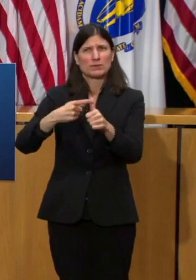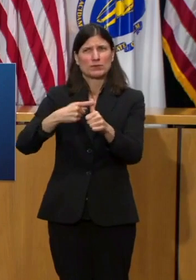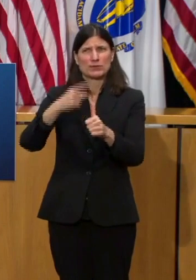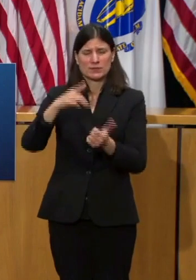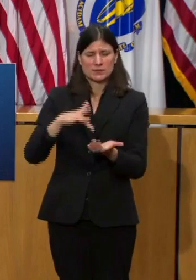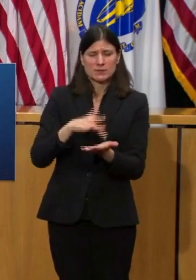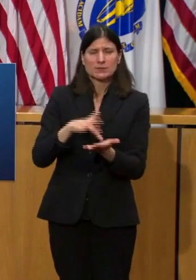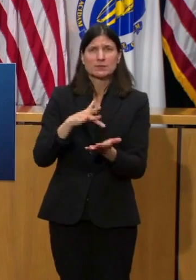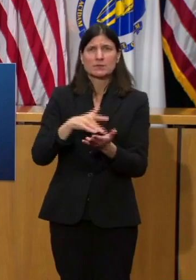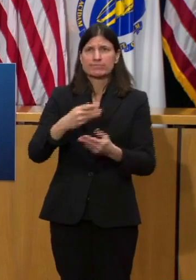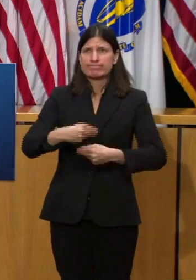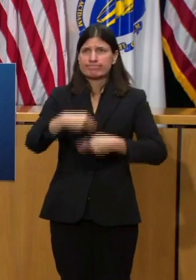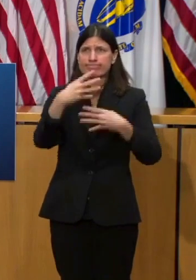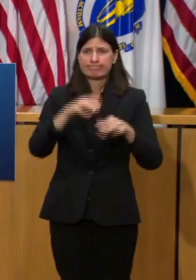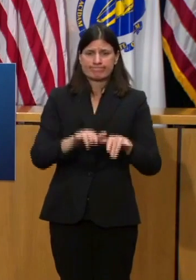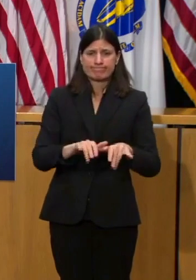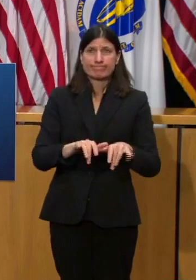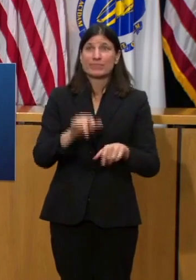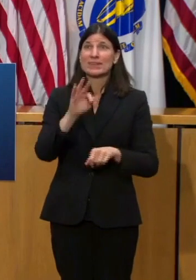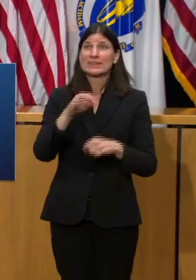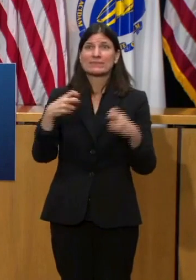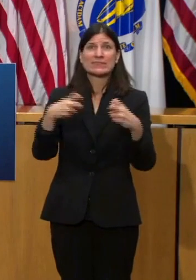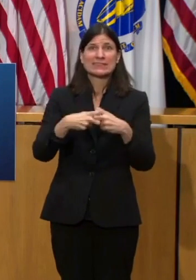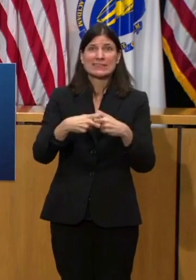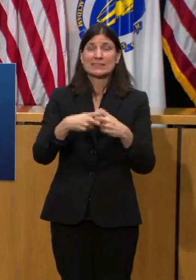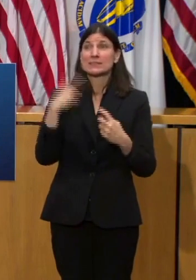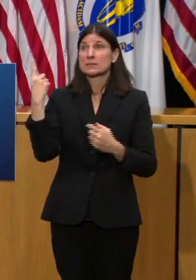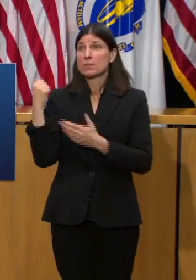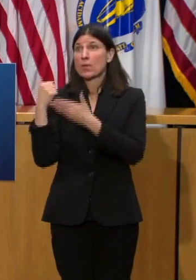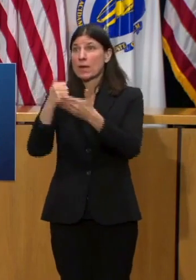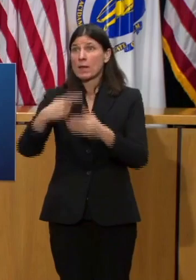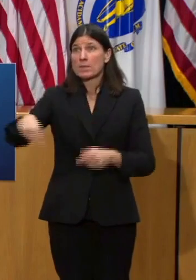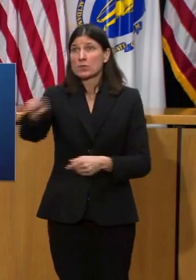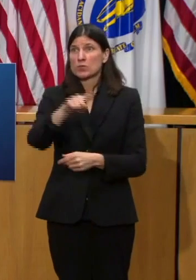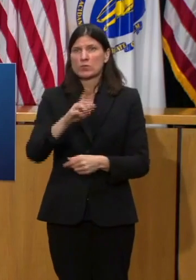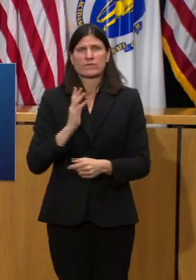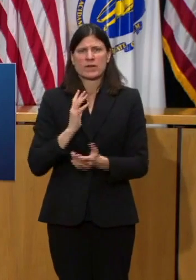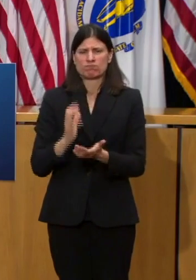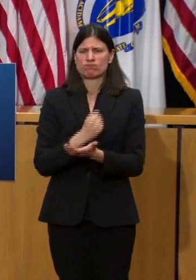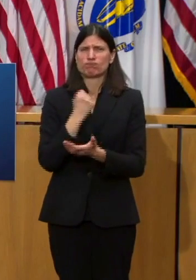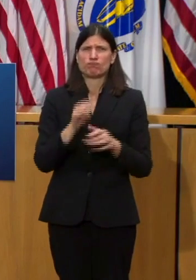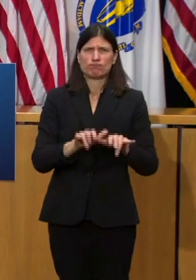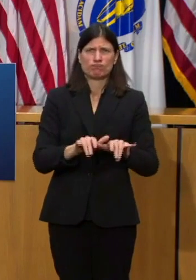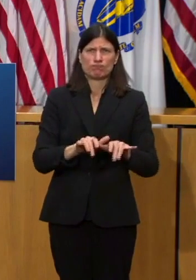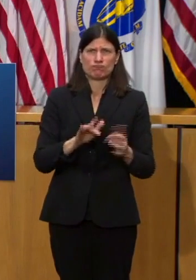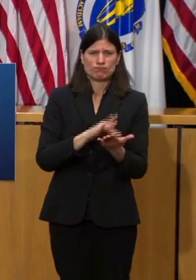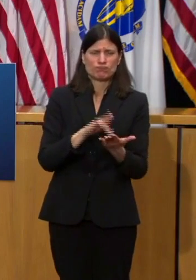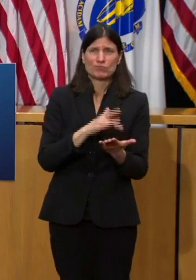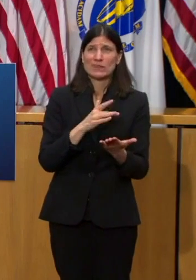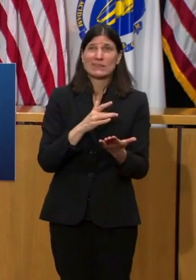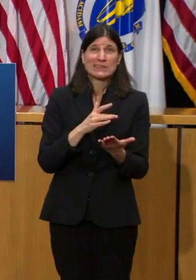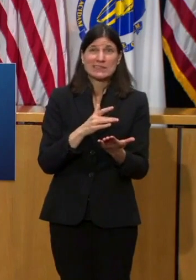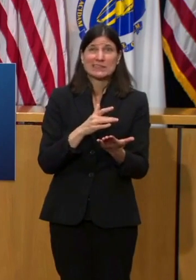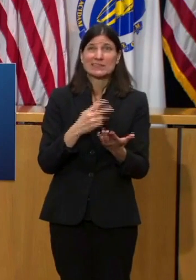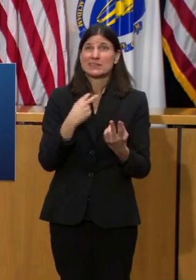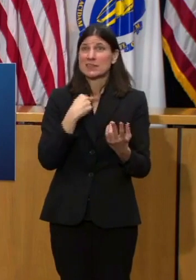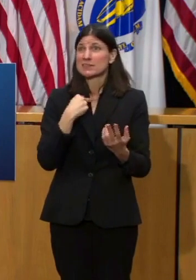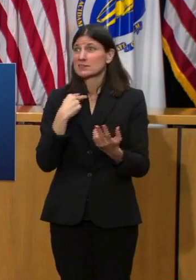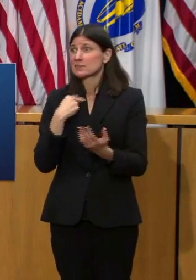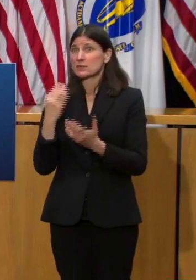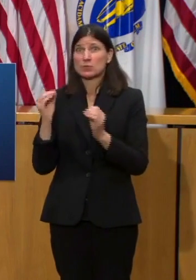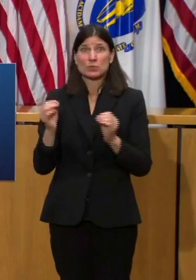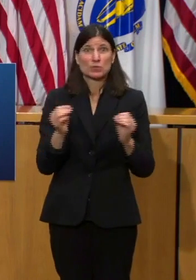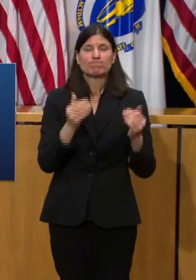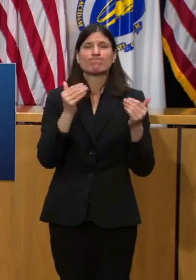This service is available for those who need it. And as a reminder, the resource line hours are Monday through Thursdays from 8:30 a.m.